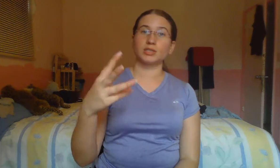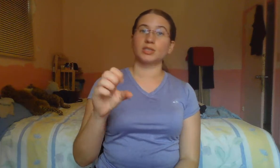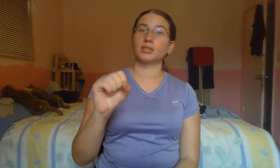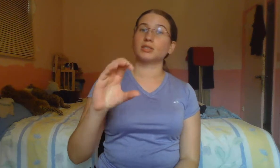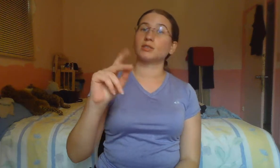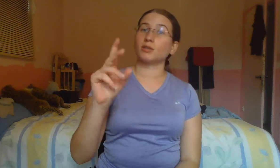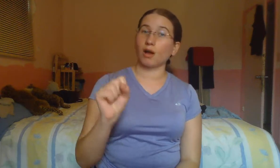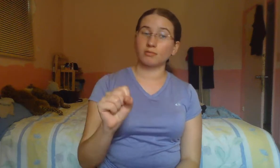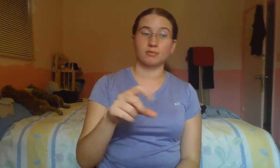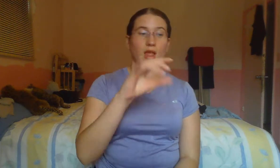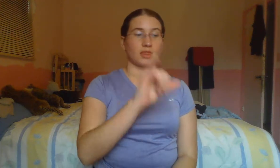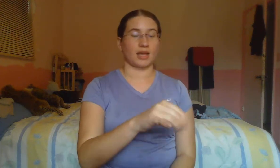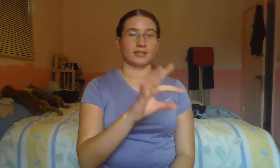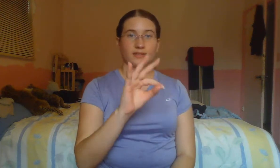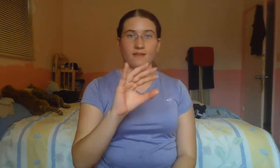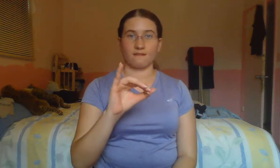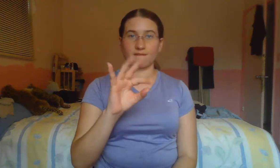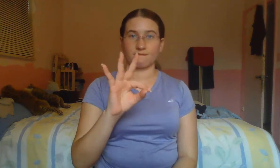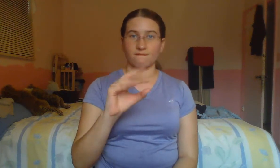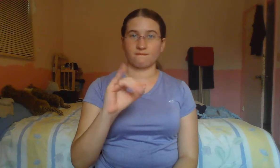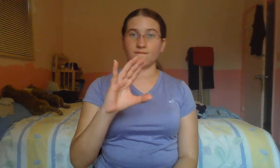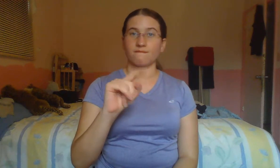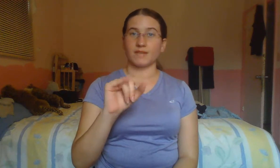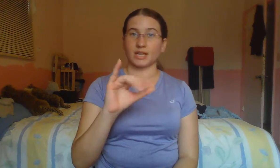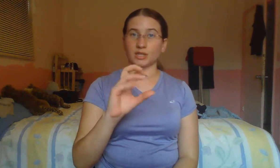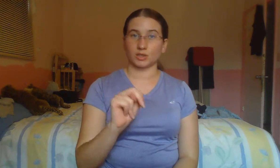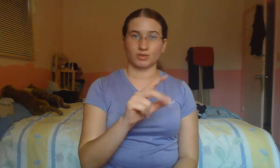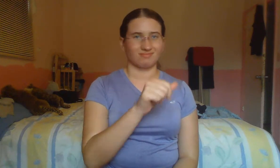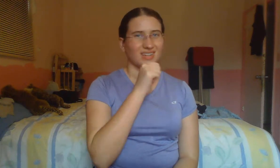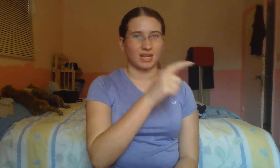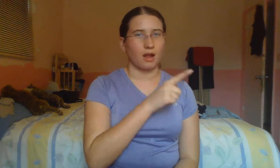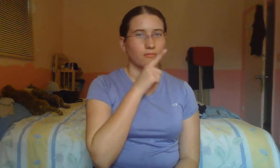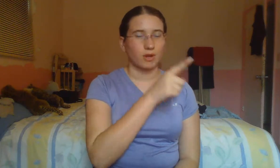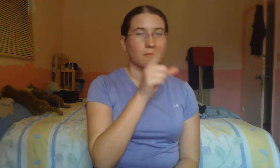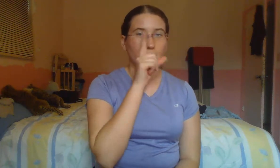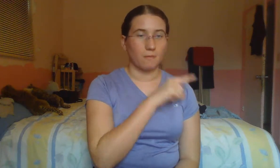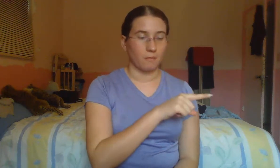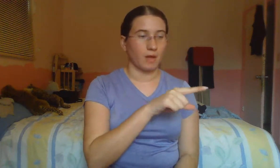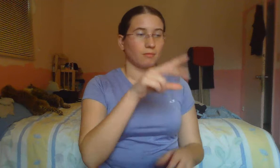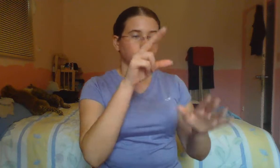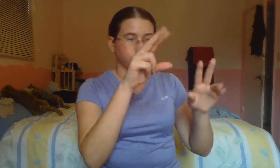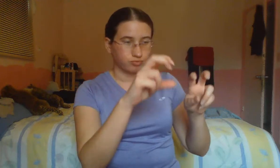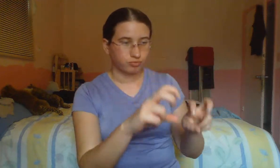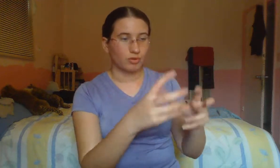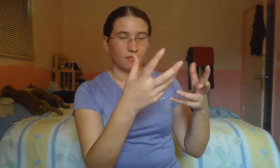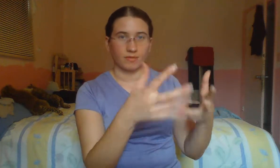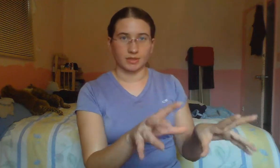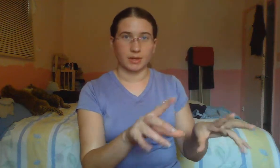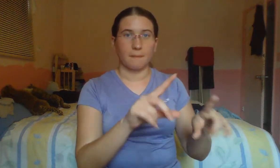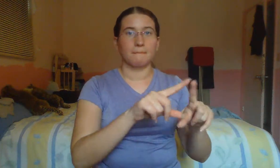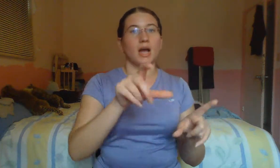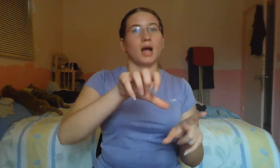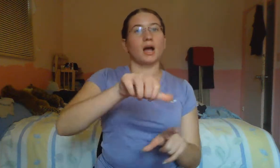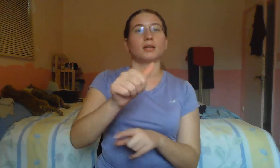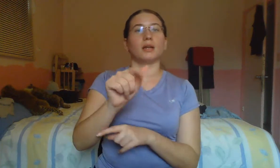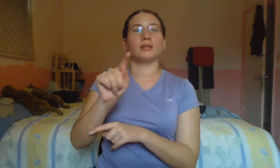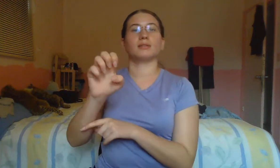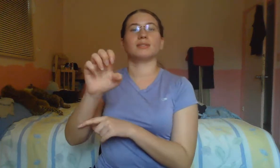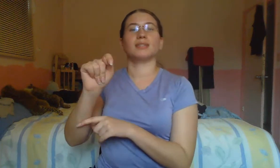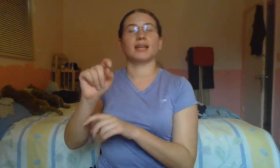fiction. And we're going to look at another fiction text, but there's another kind of text that we can use to help us figure